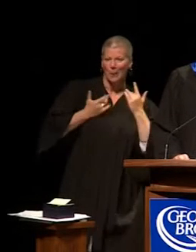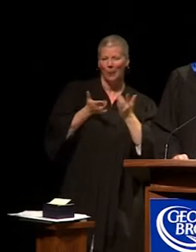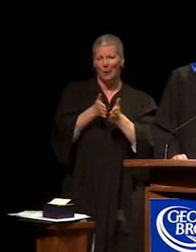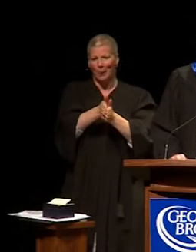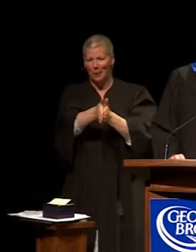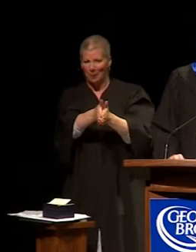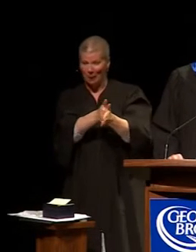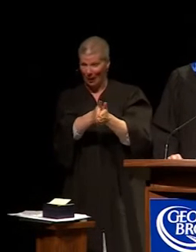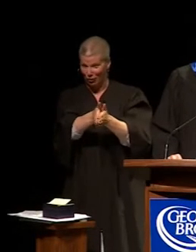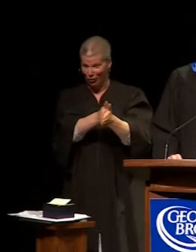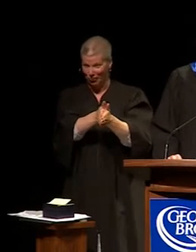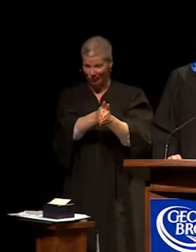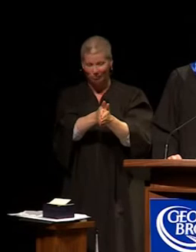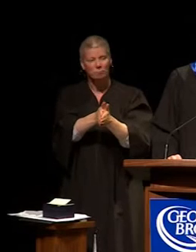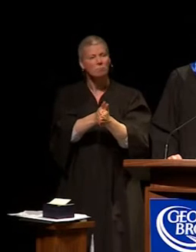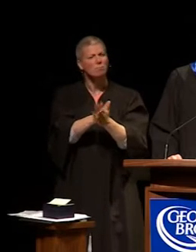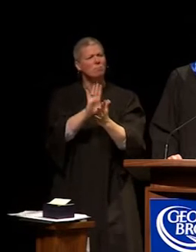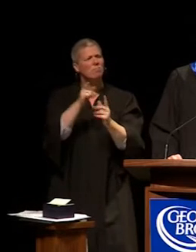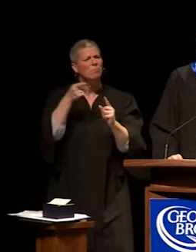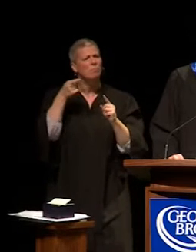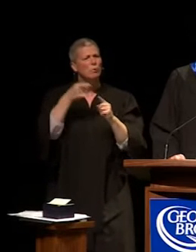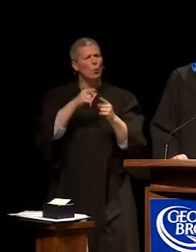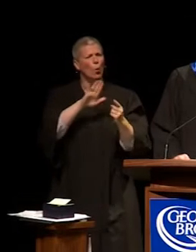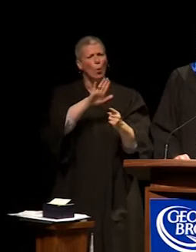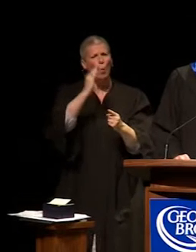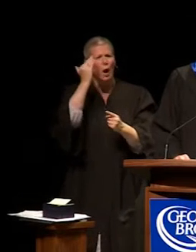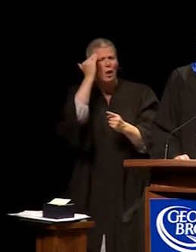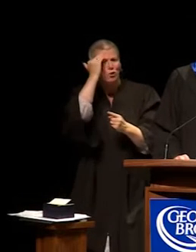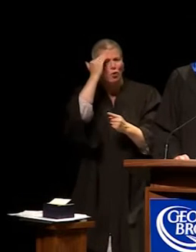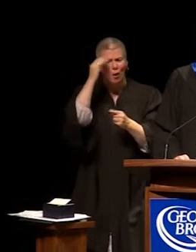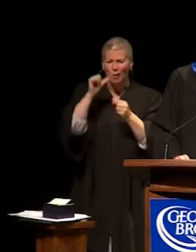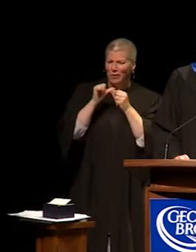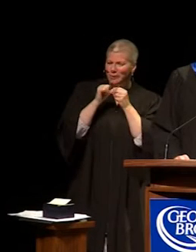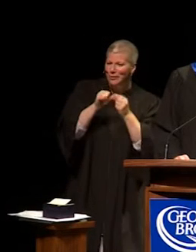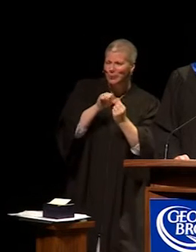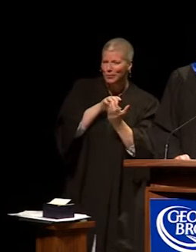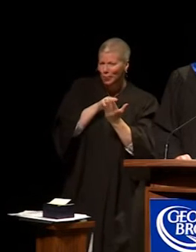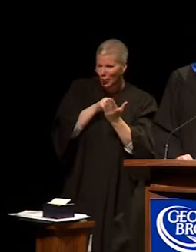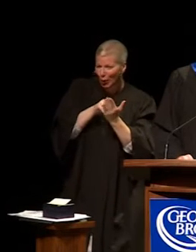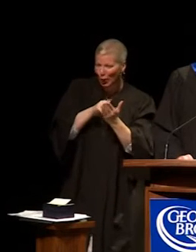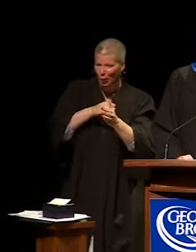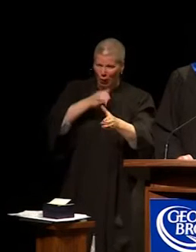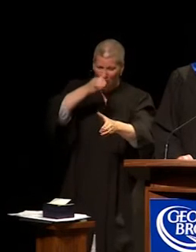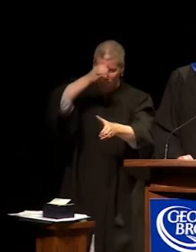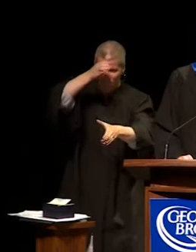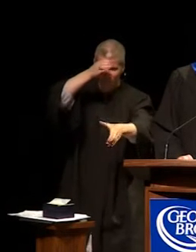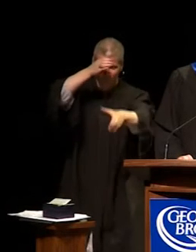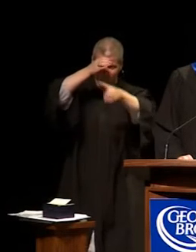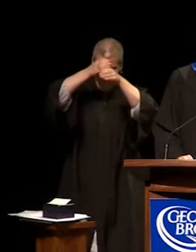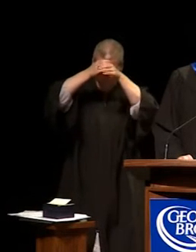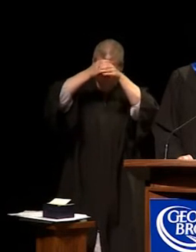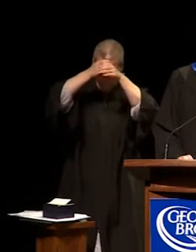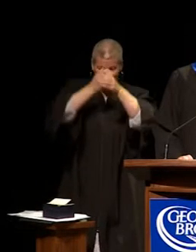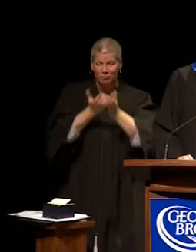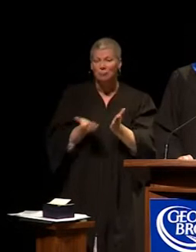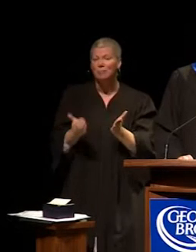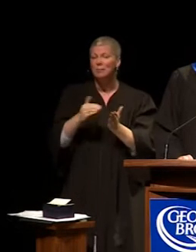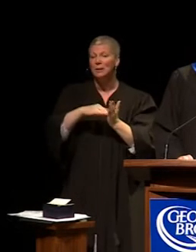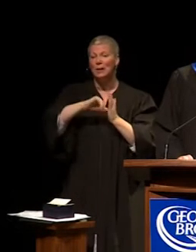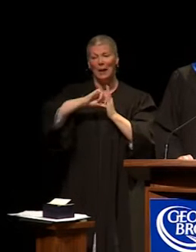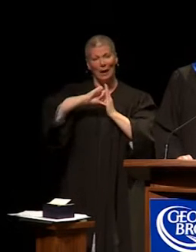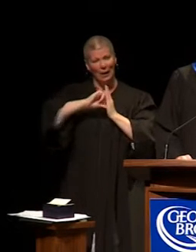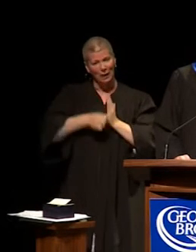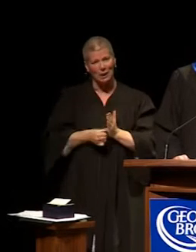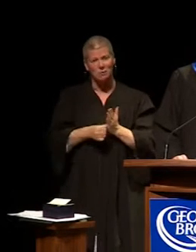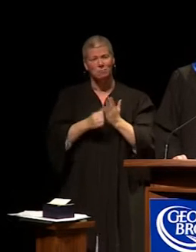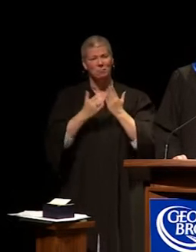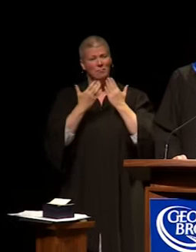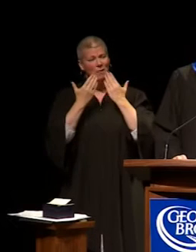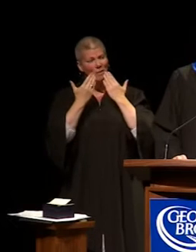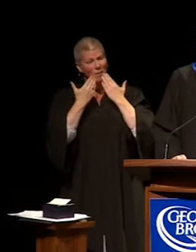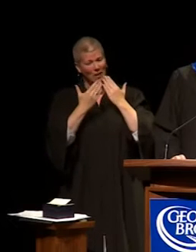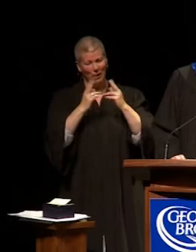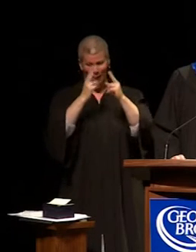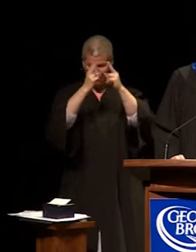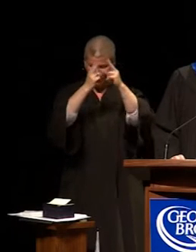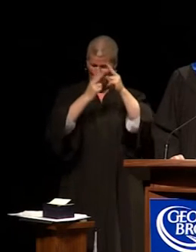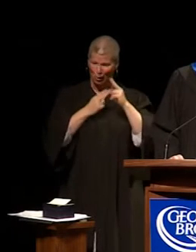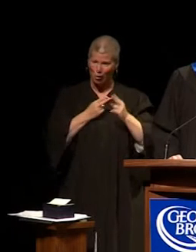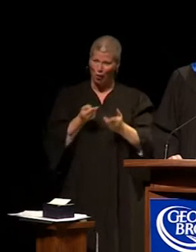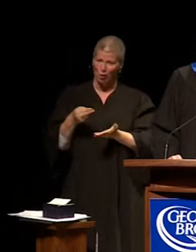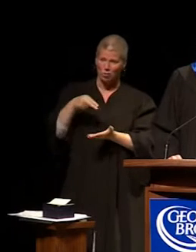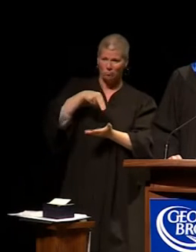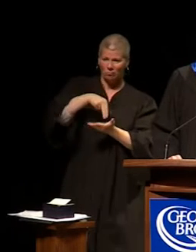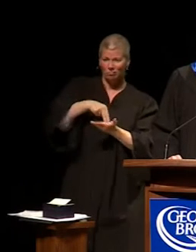to continue expanding your knowledge and commitment to success. Again, thank you for the honor and the